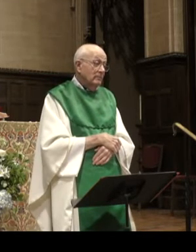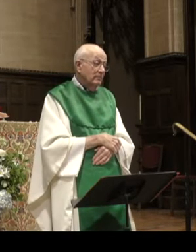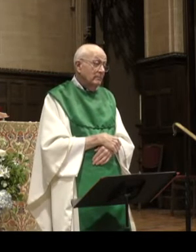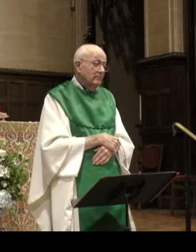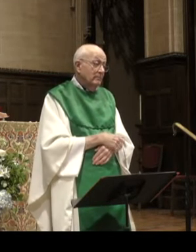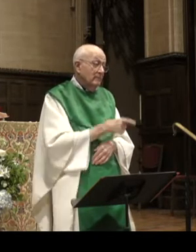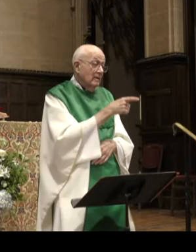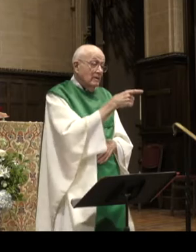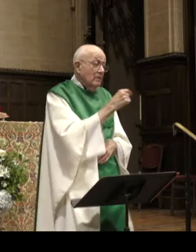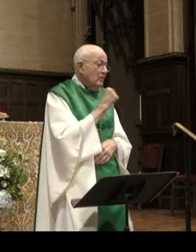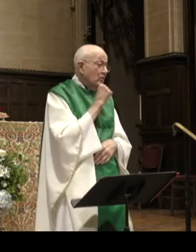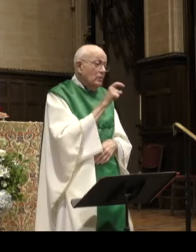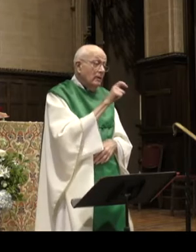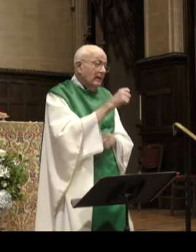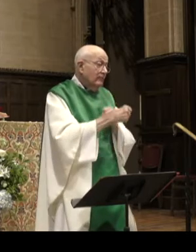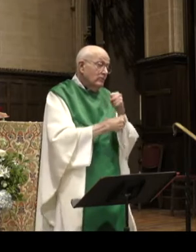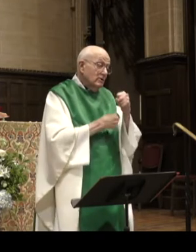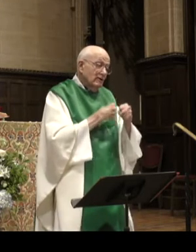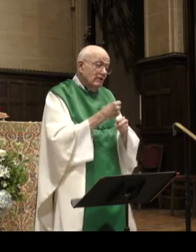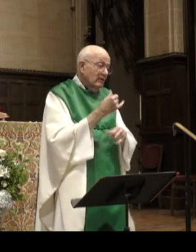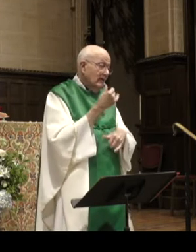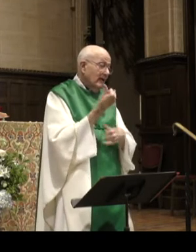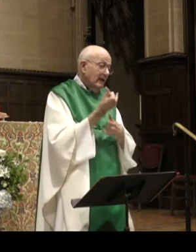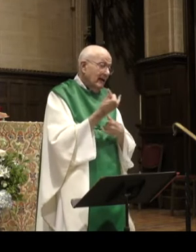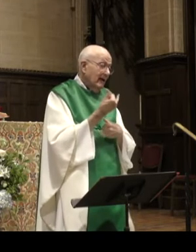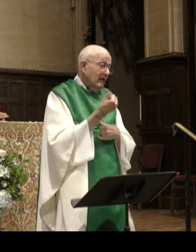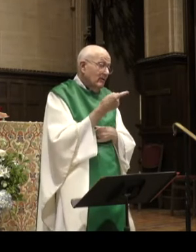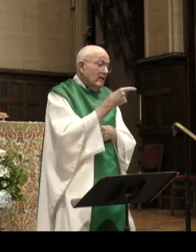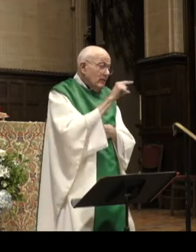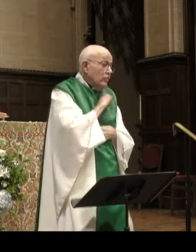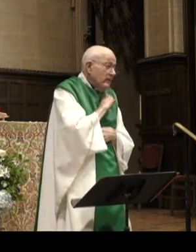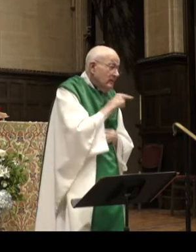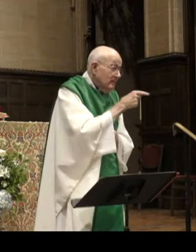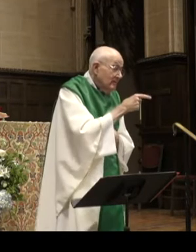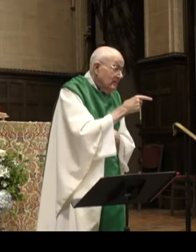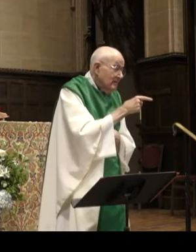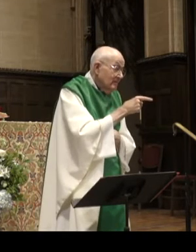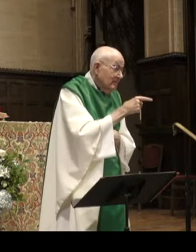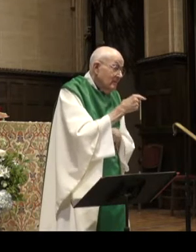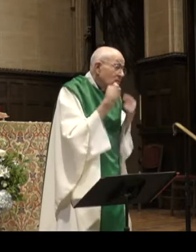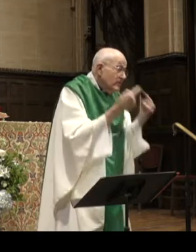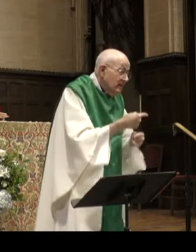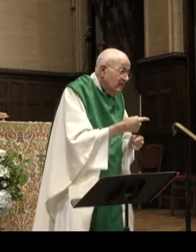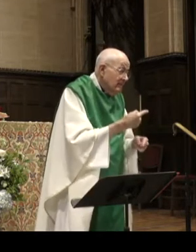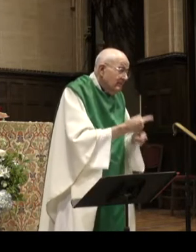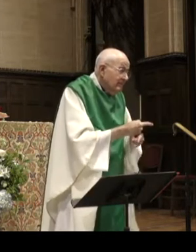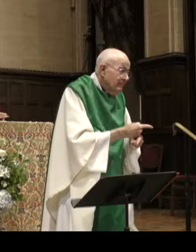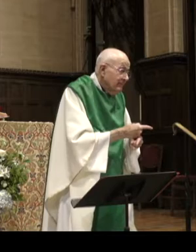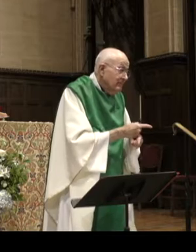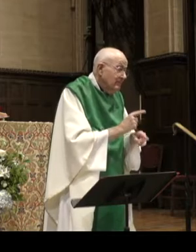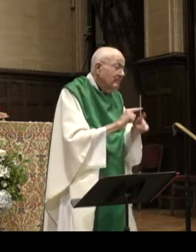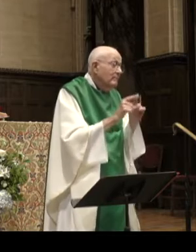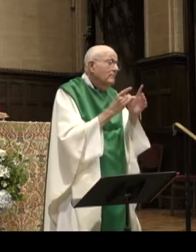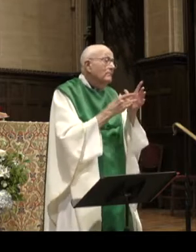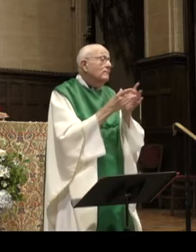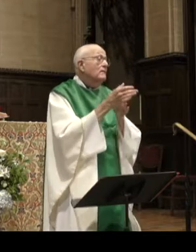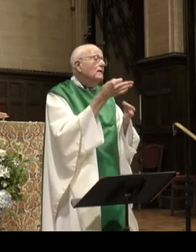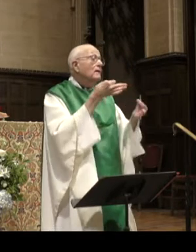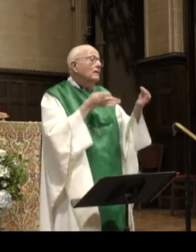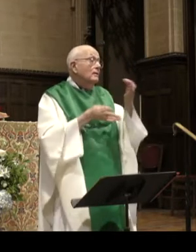you. You don't need to suffer now. You're guilty. You've done wrong. But Jesus